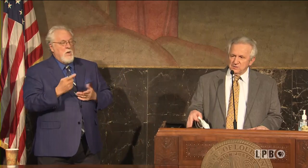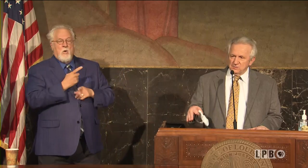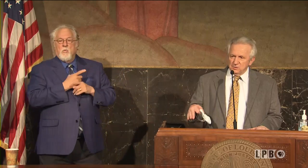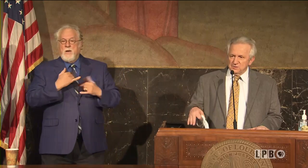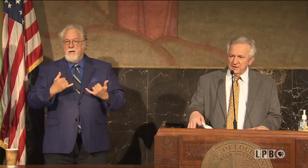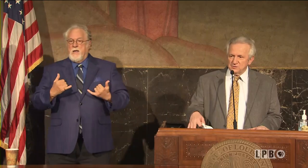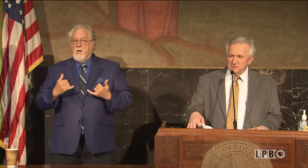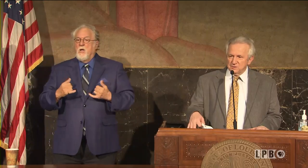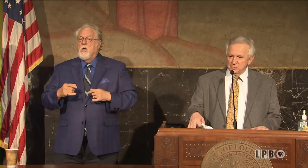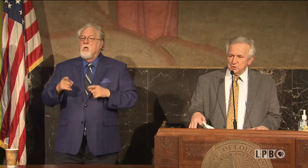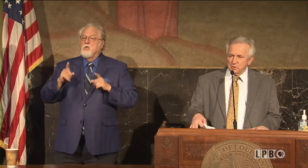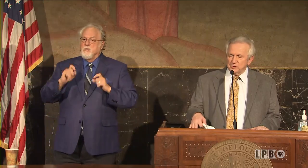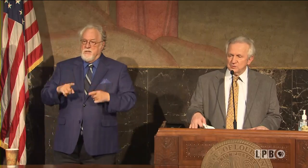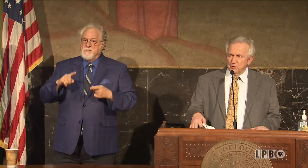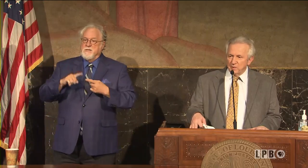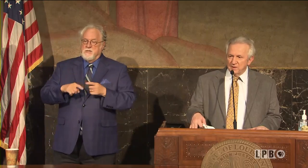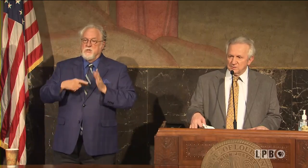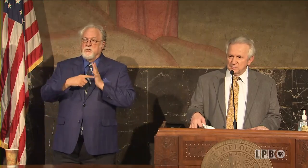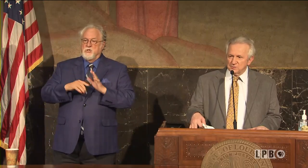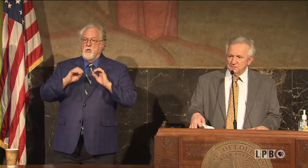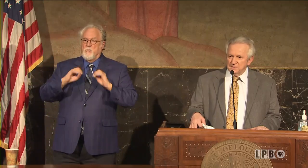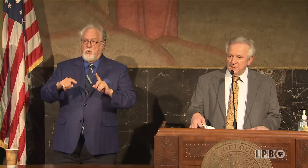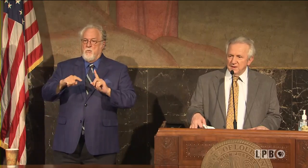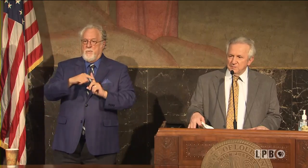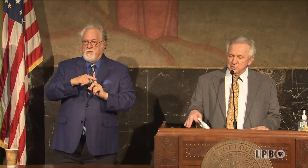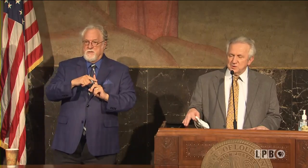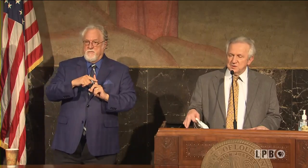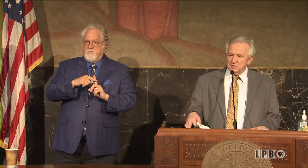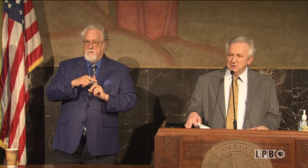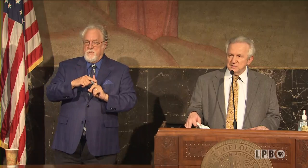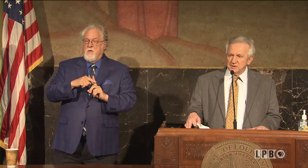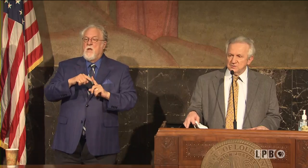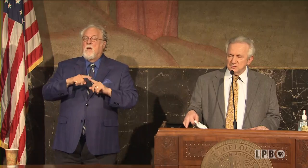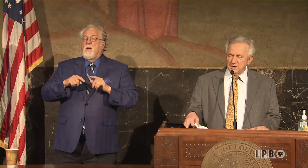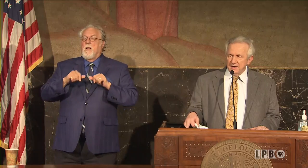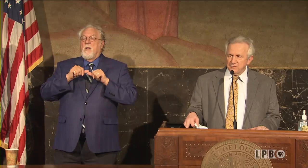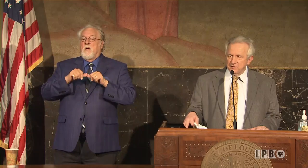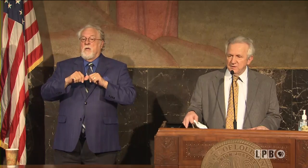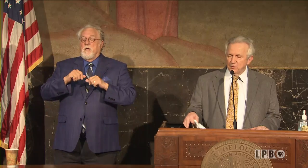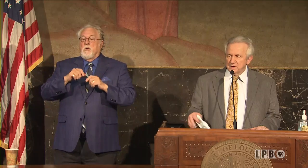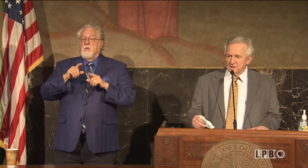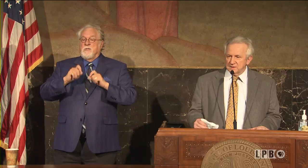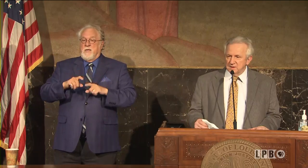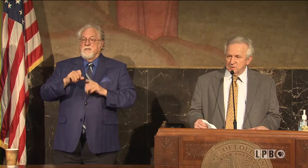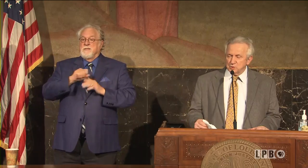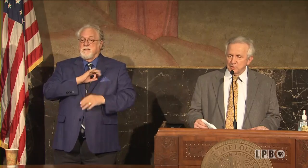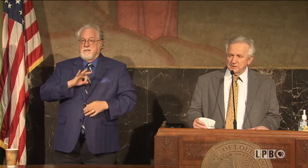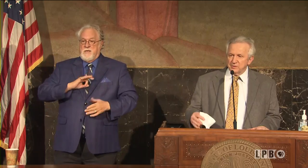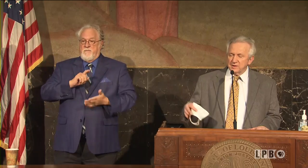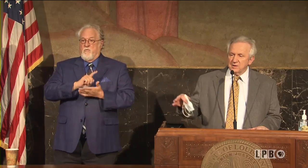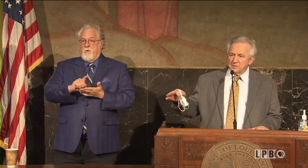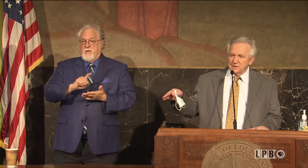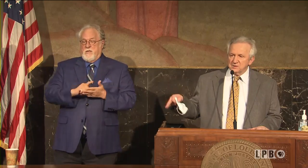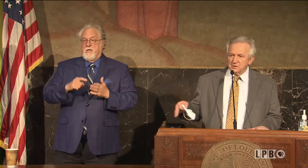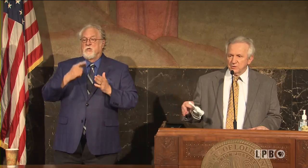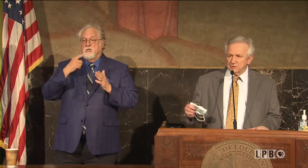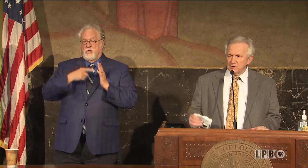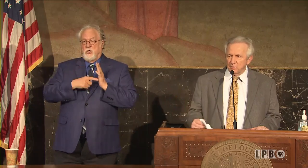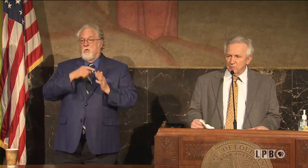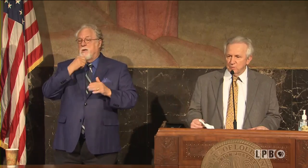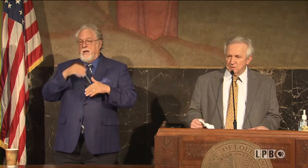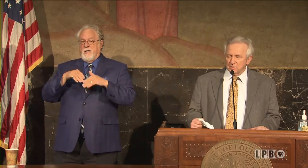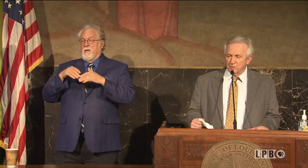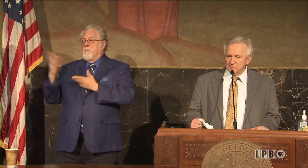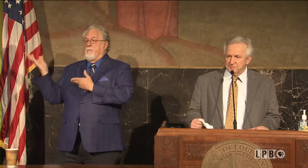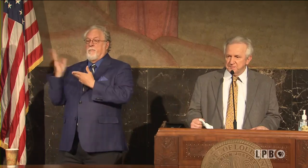now, you test until you show there's no positives, but you continue to test the staff weekly to show that they're not coming into the nursing